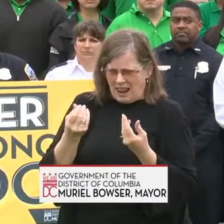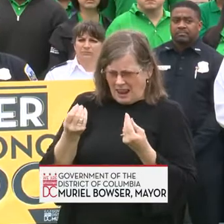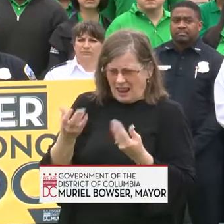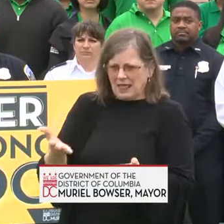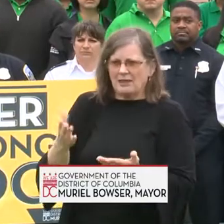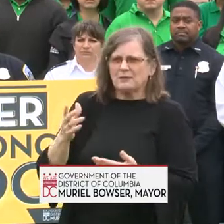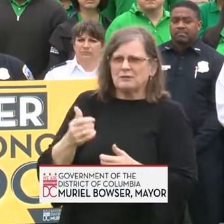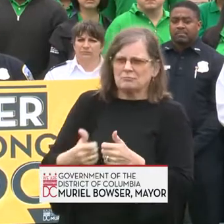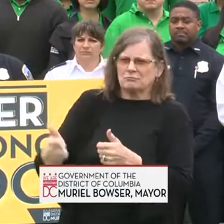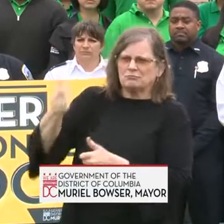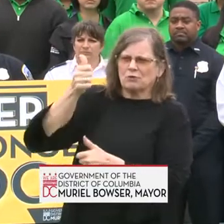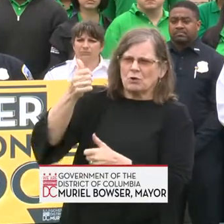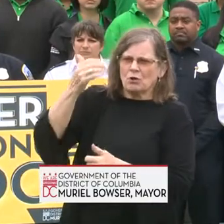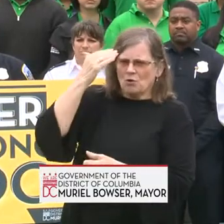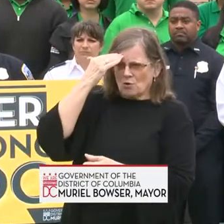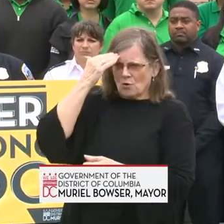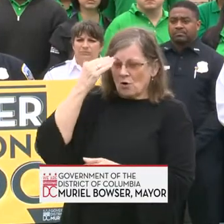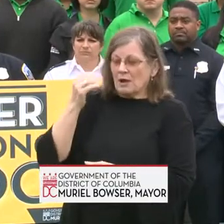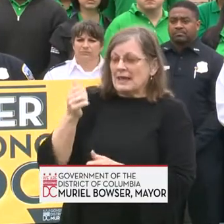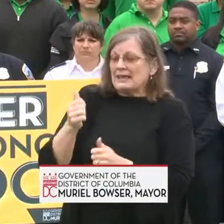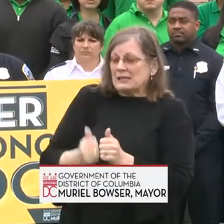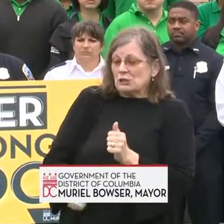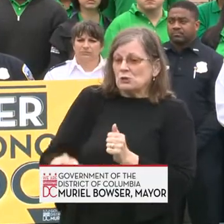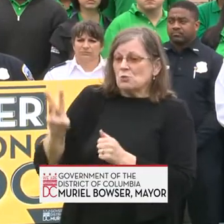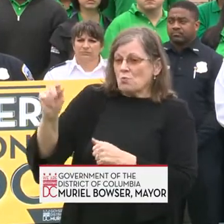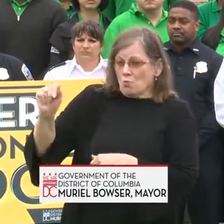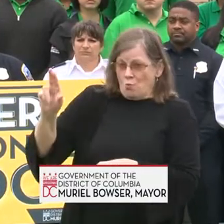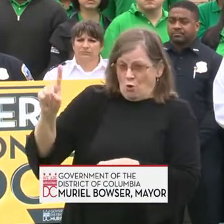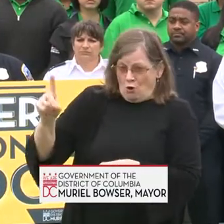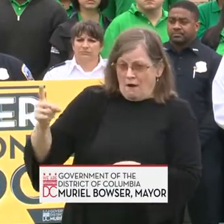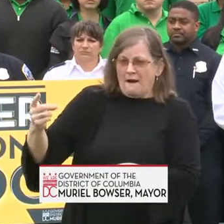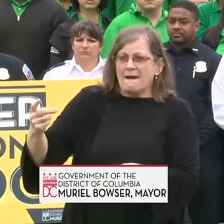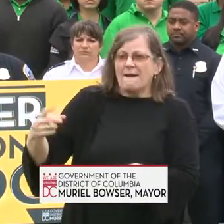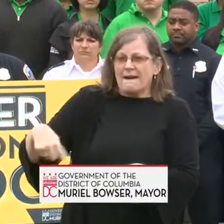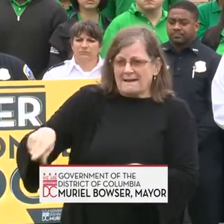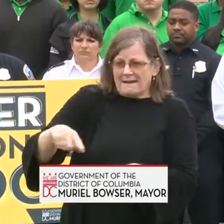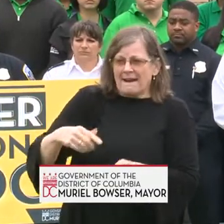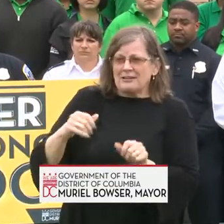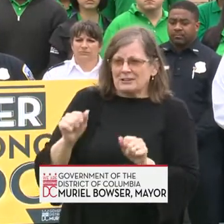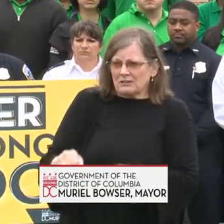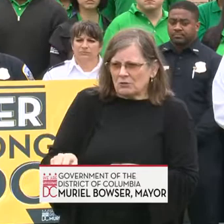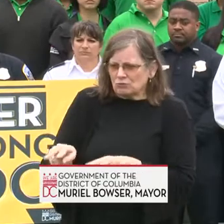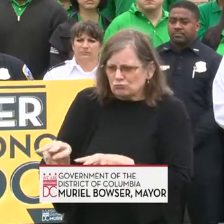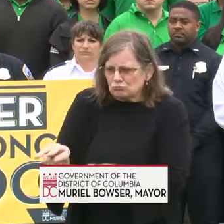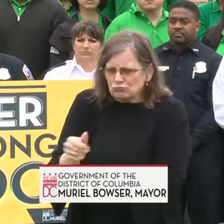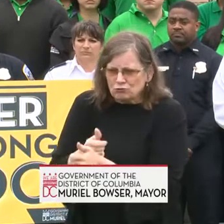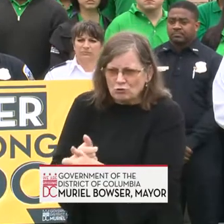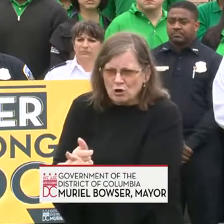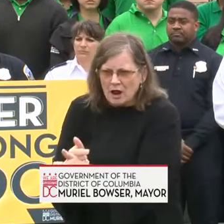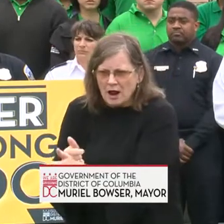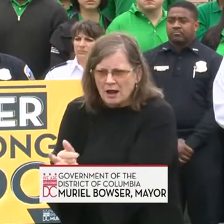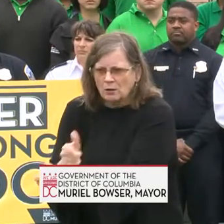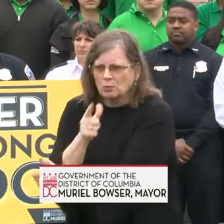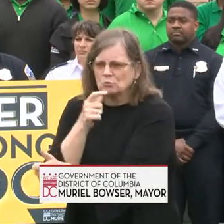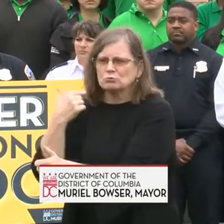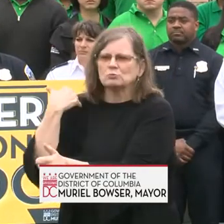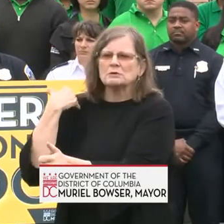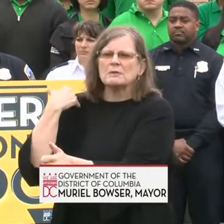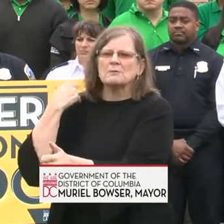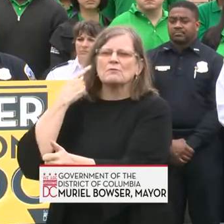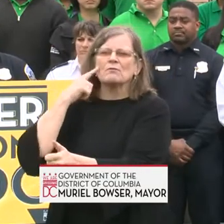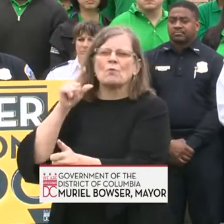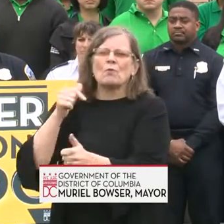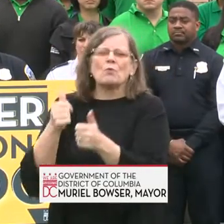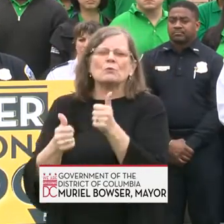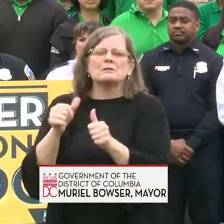representative in each ward. I have 2 MOCRs per ward, and they can track down the responsible agency and get